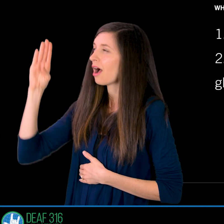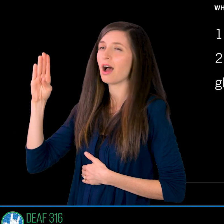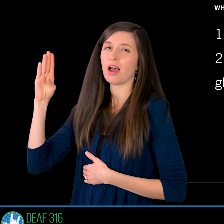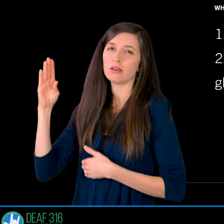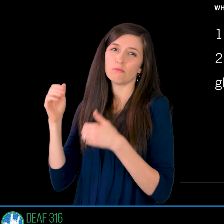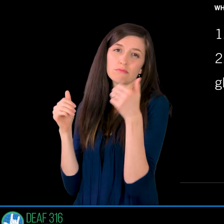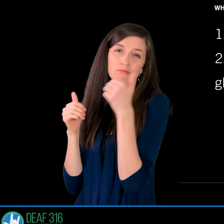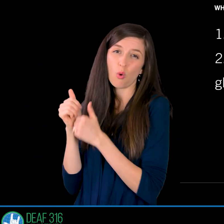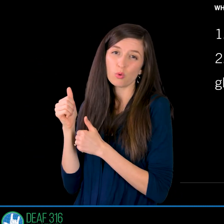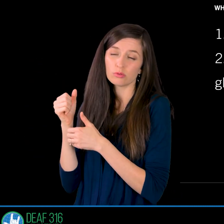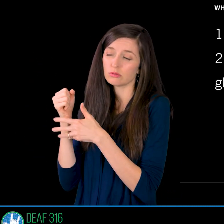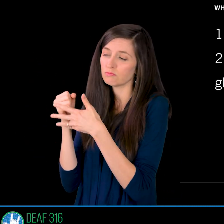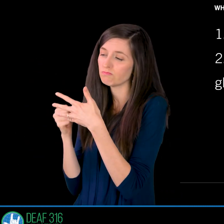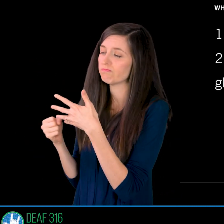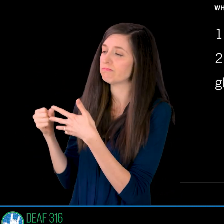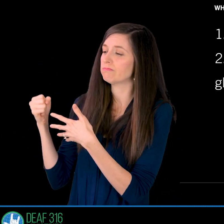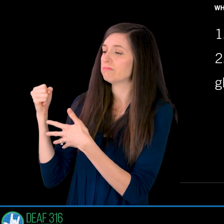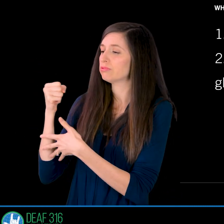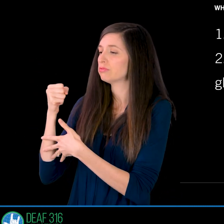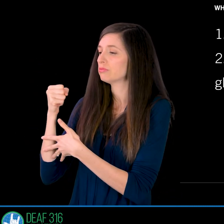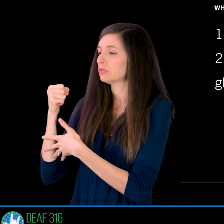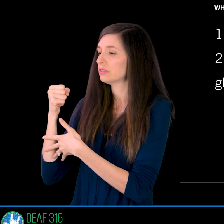God supremely.